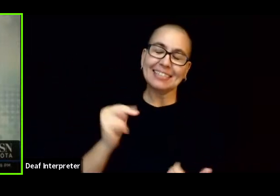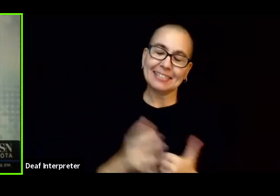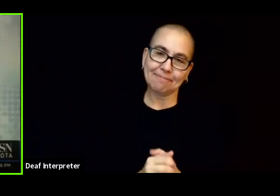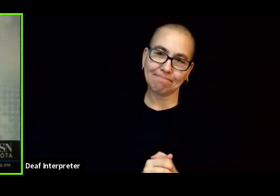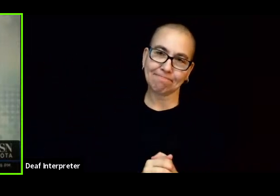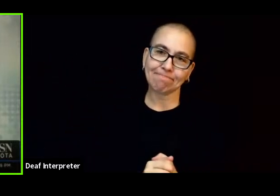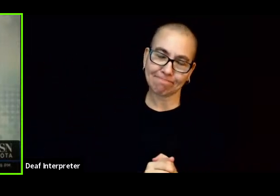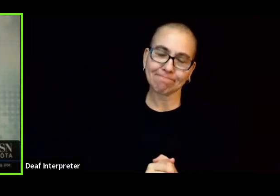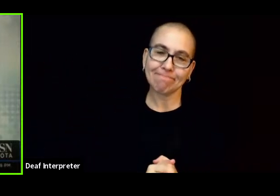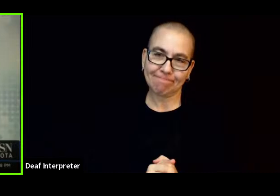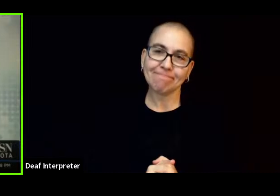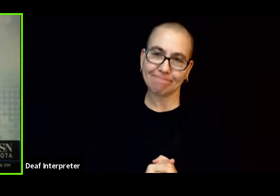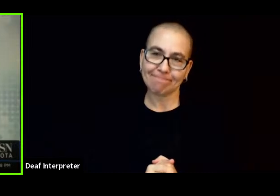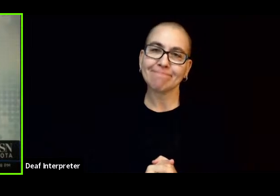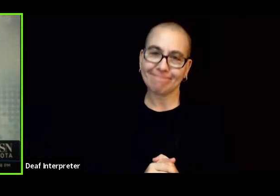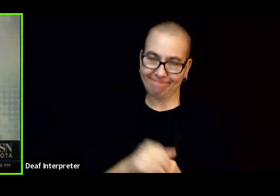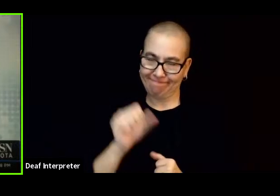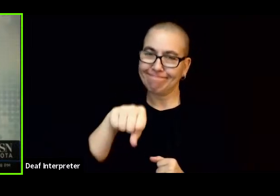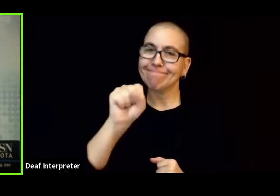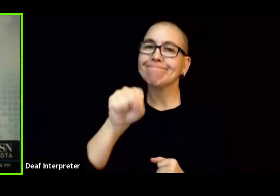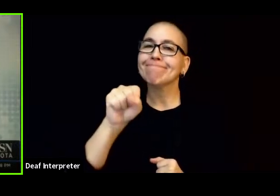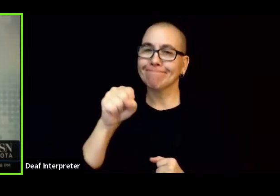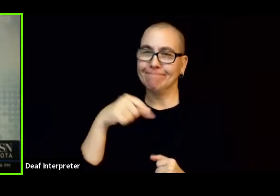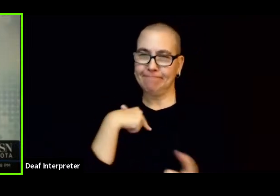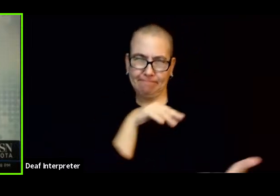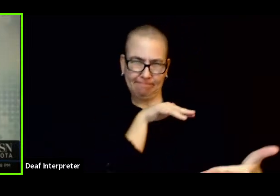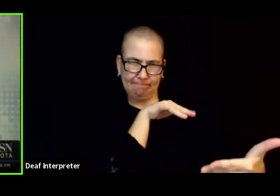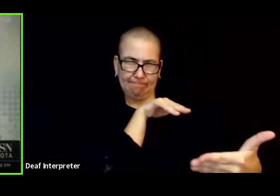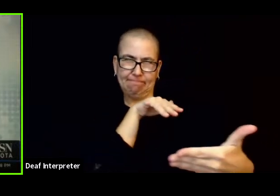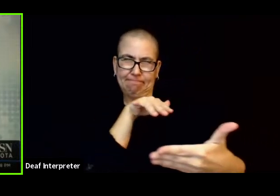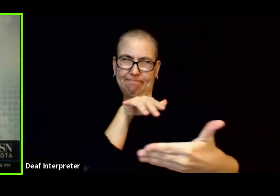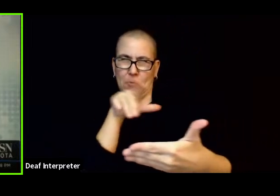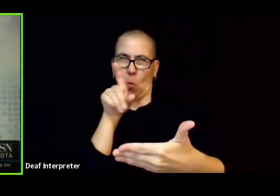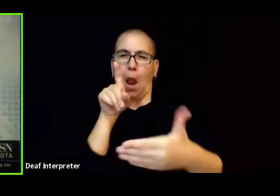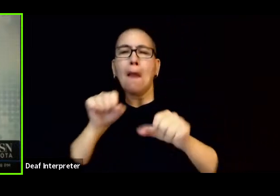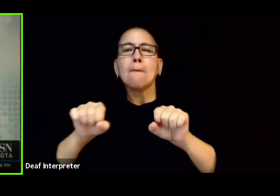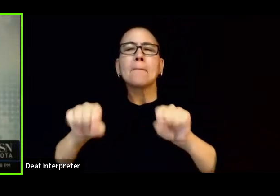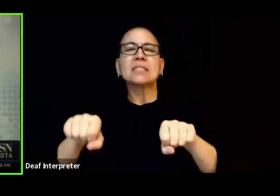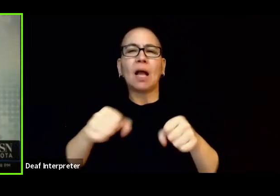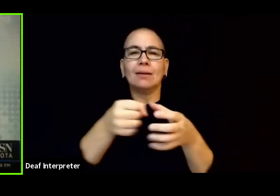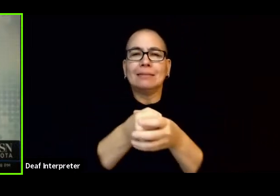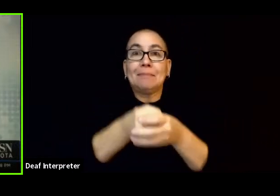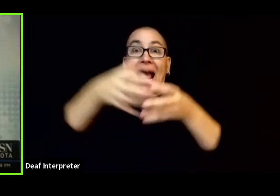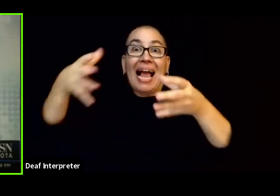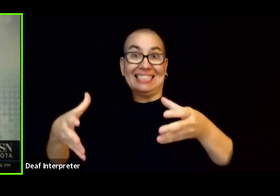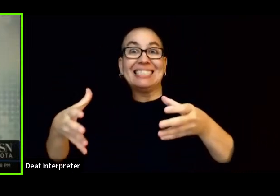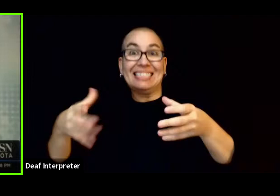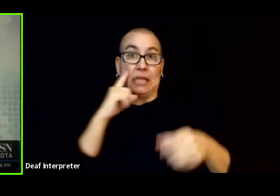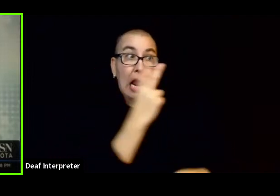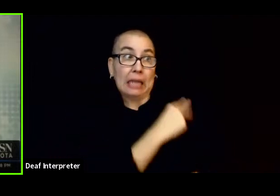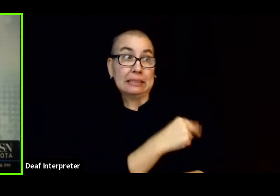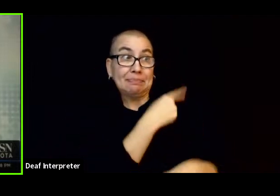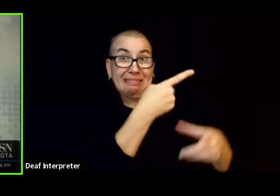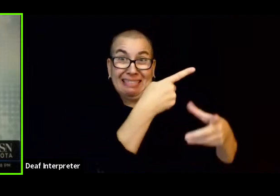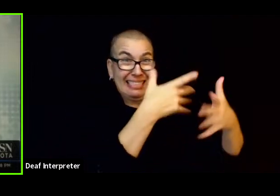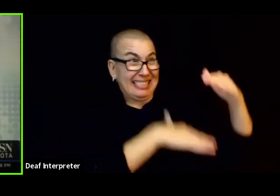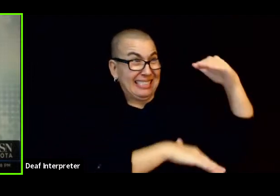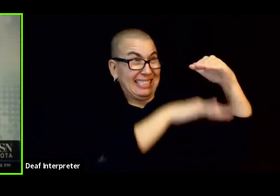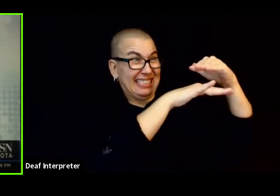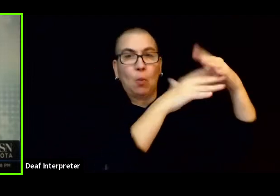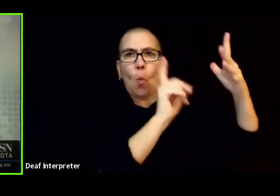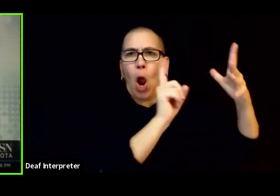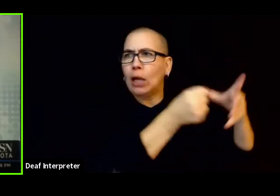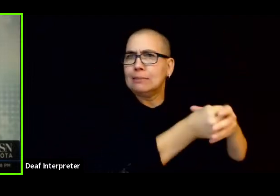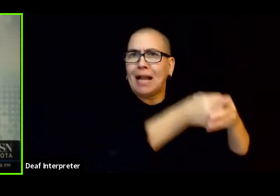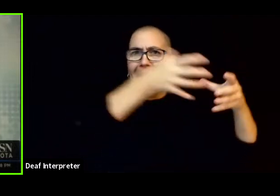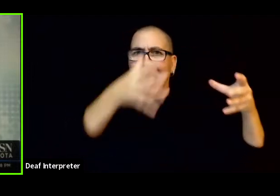identifying capacity that could be freed up within the hospital, and that is certainly the first priority, is to keep people needing hospital level care in